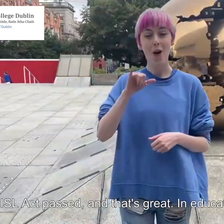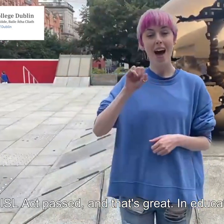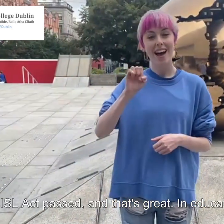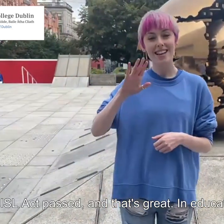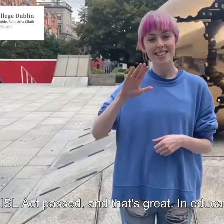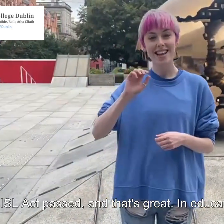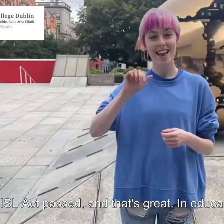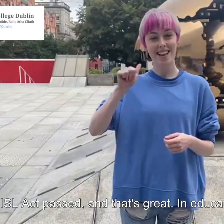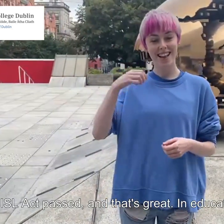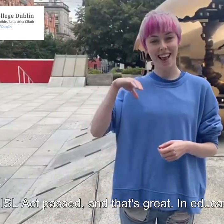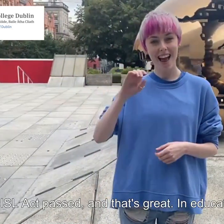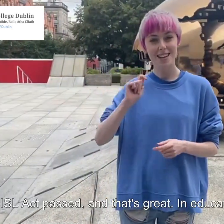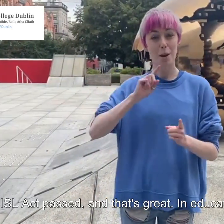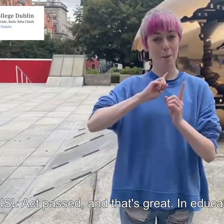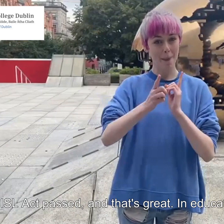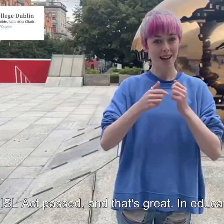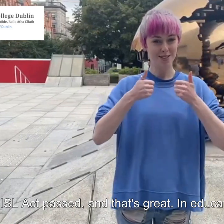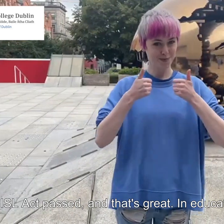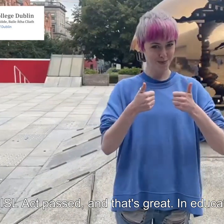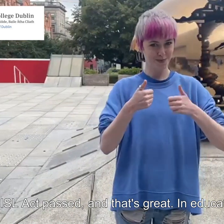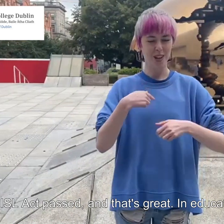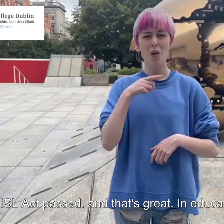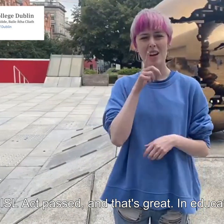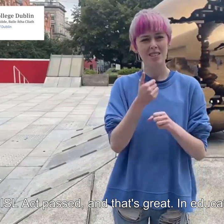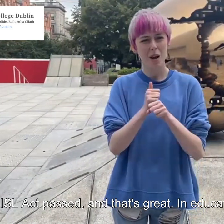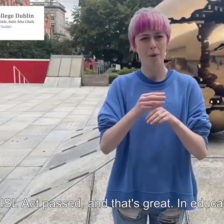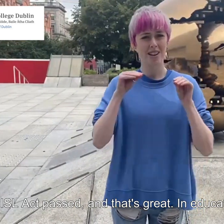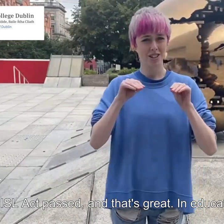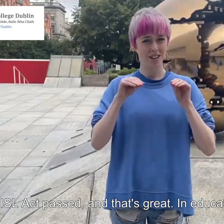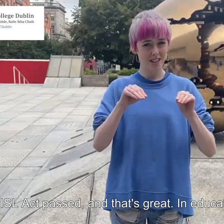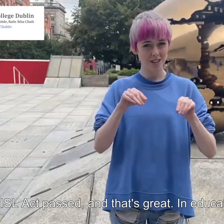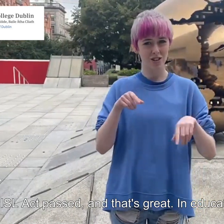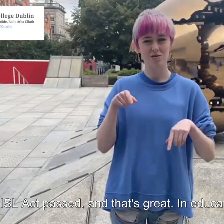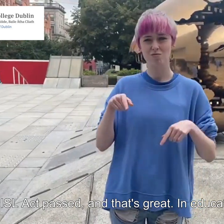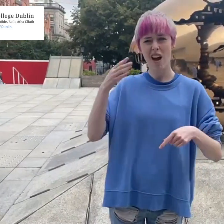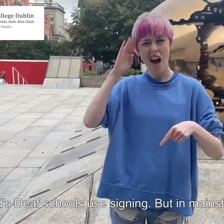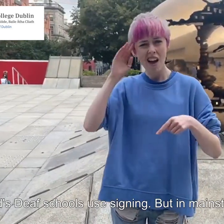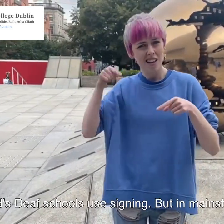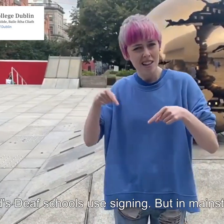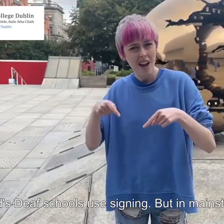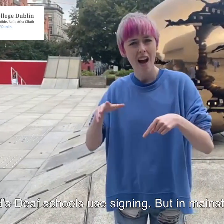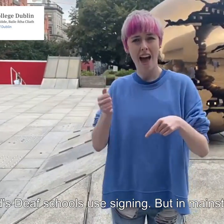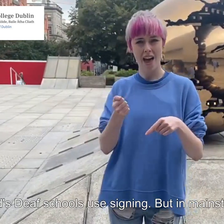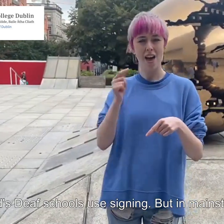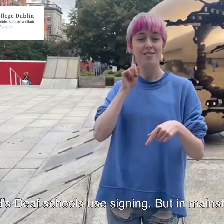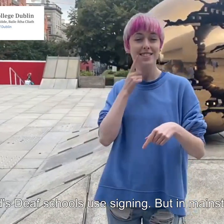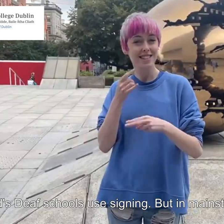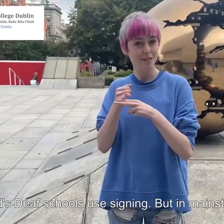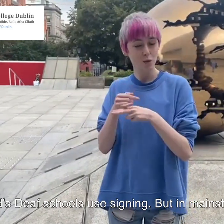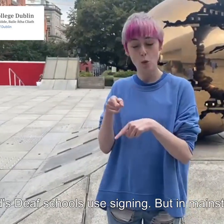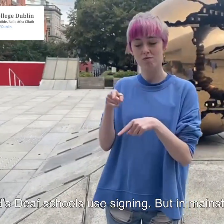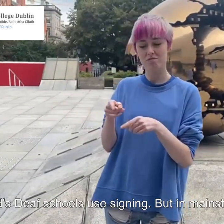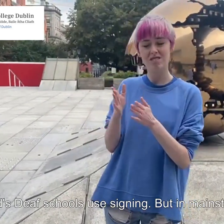The ISL Act passed, and that's great. In educational settings, Ireland's deaf schools use